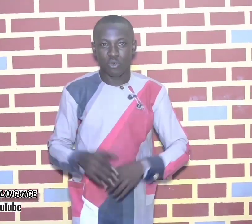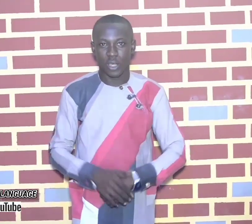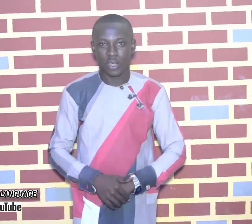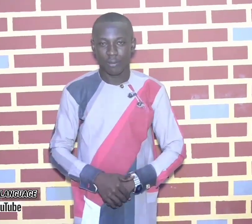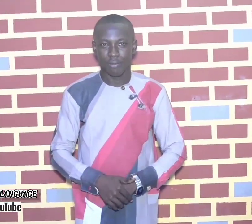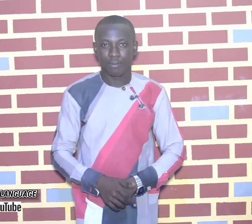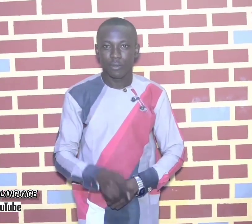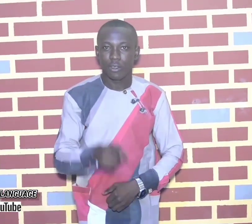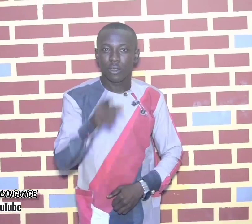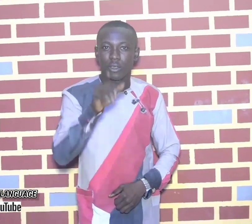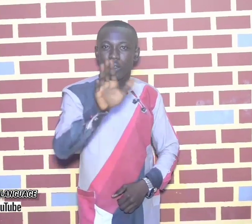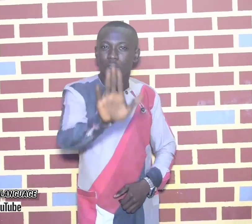way.